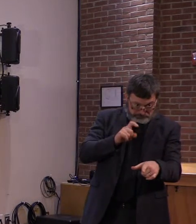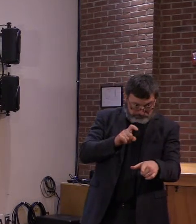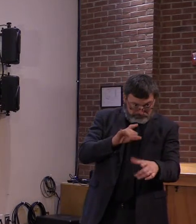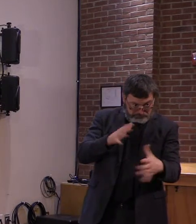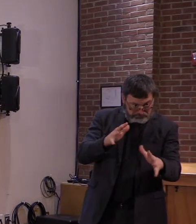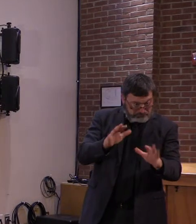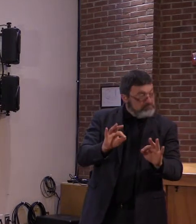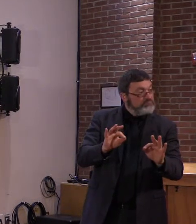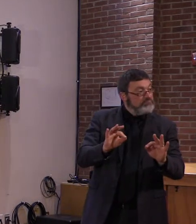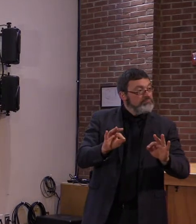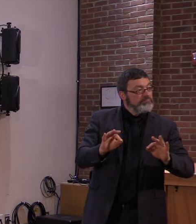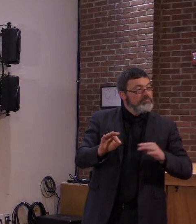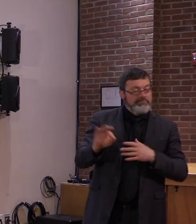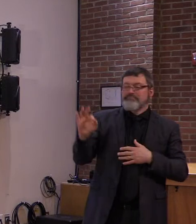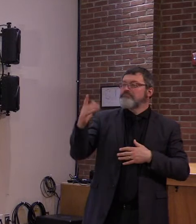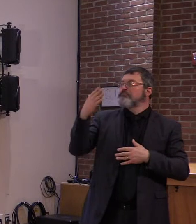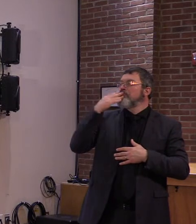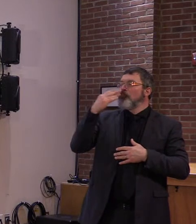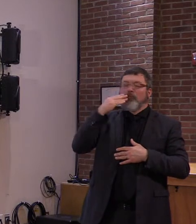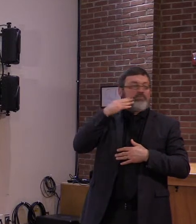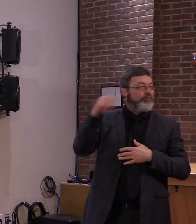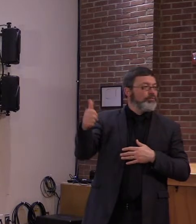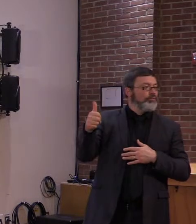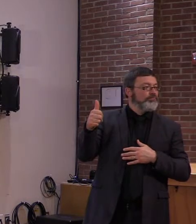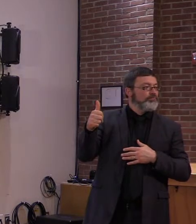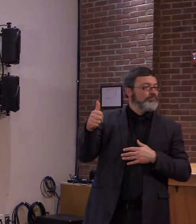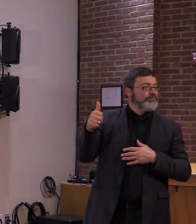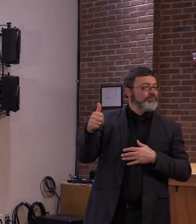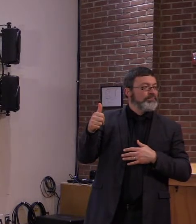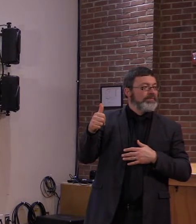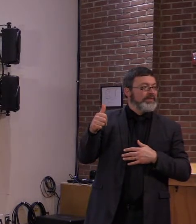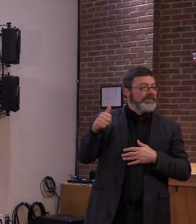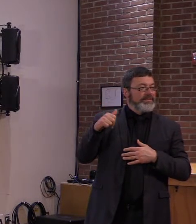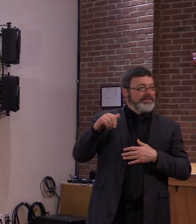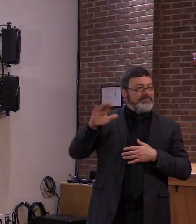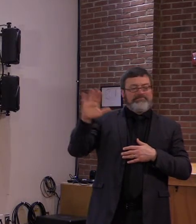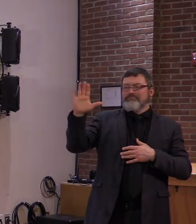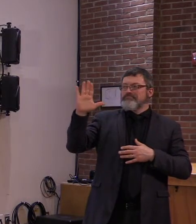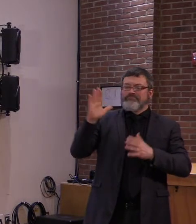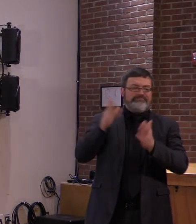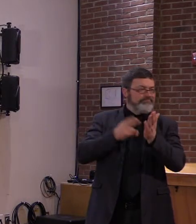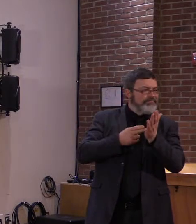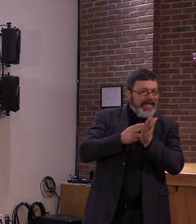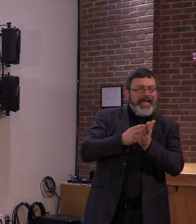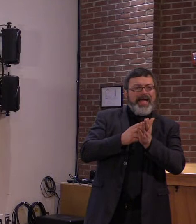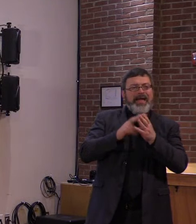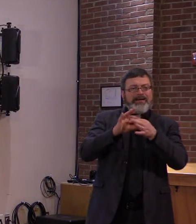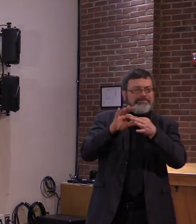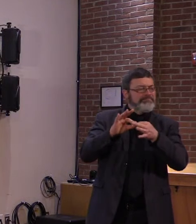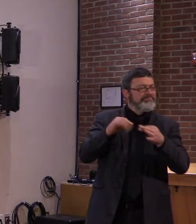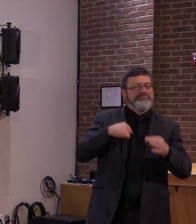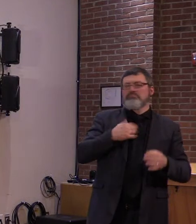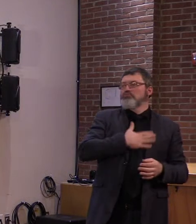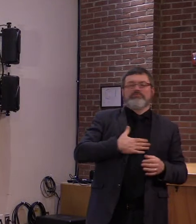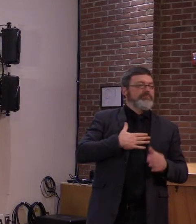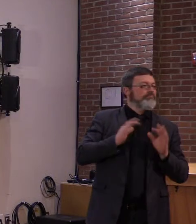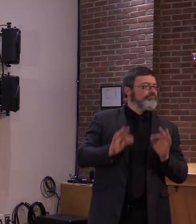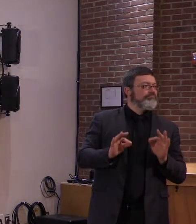as the vaccine is distributed is going to be incredibly important to America.